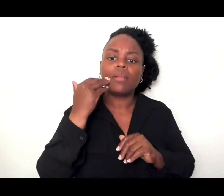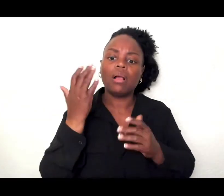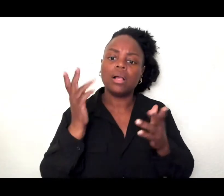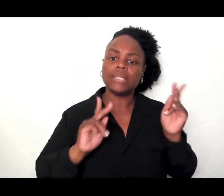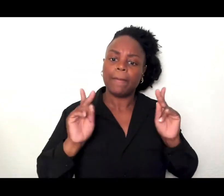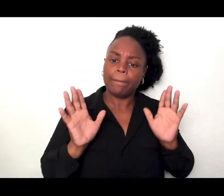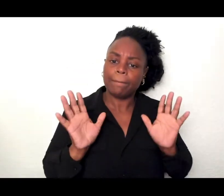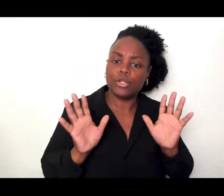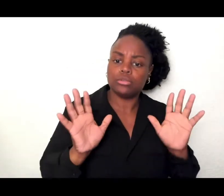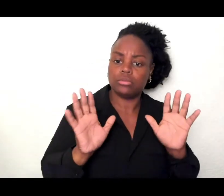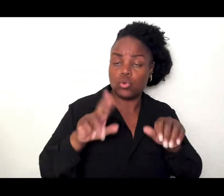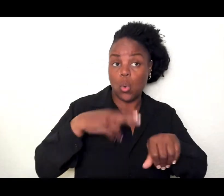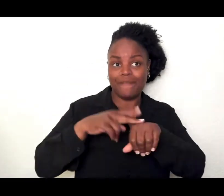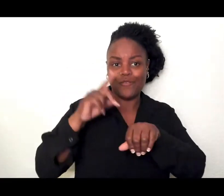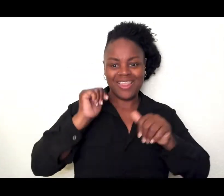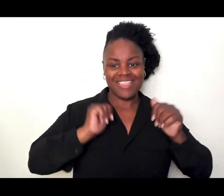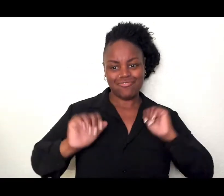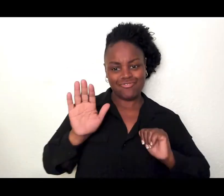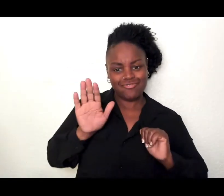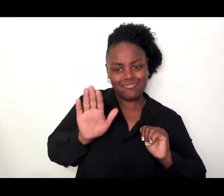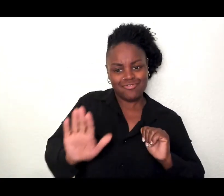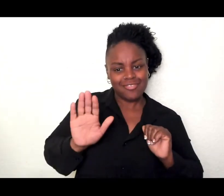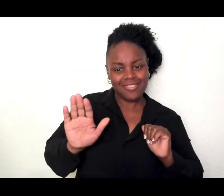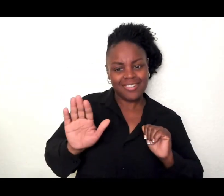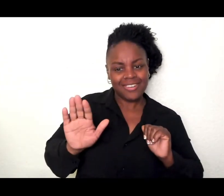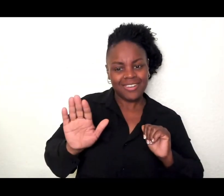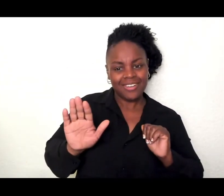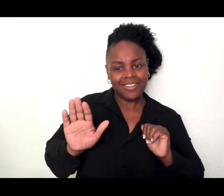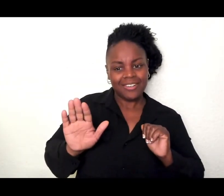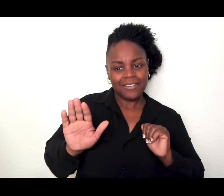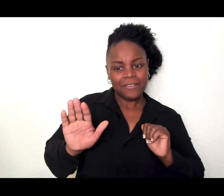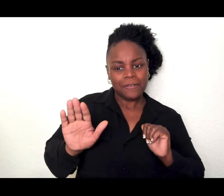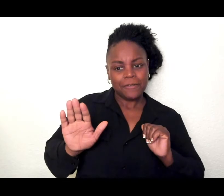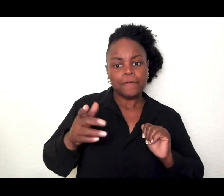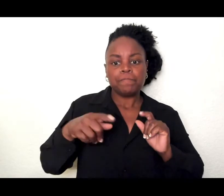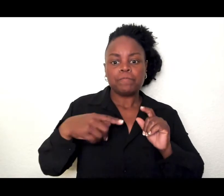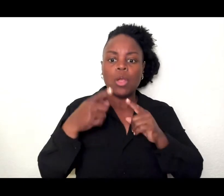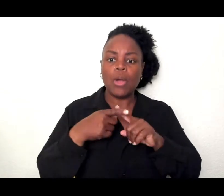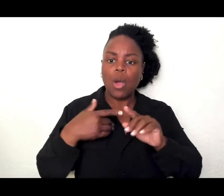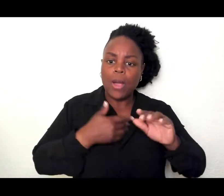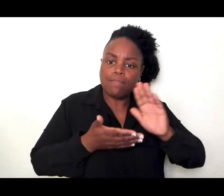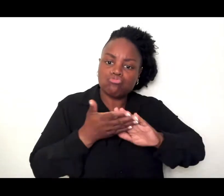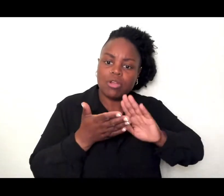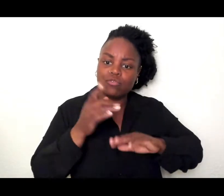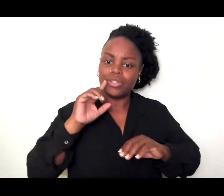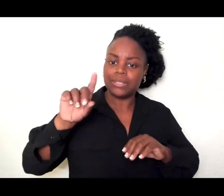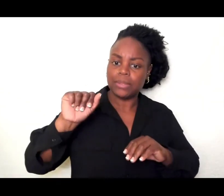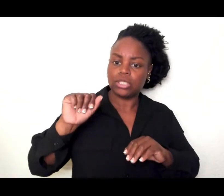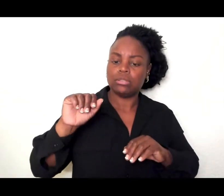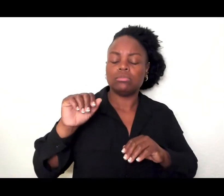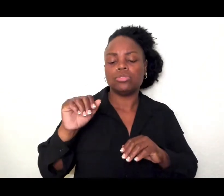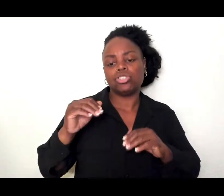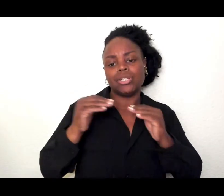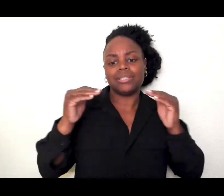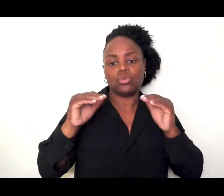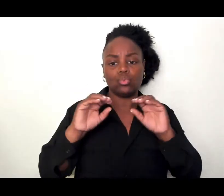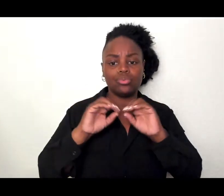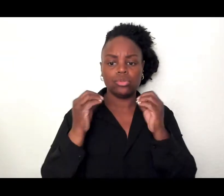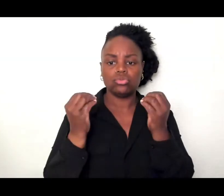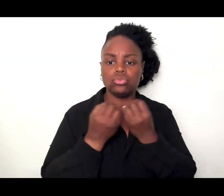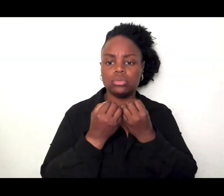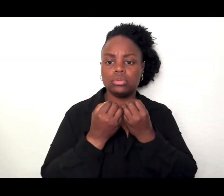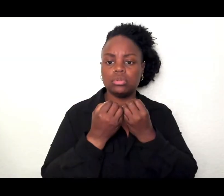learning experience, because as an able-bodied person, I sometimes move too quickly and I forget about these things, and I want to build a practice that is